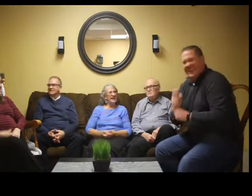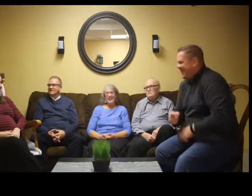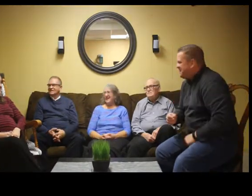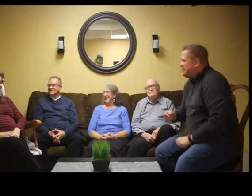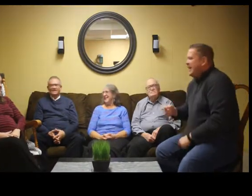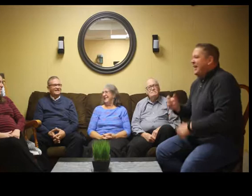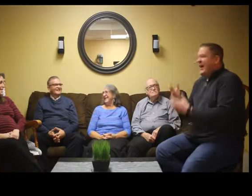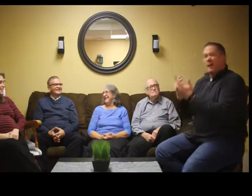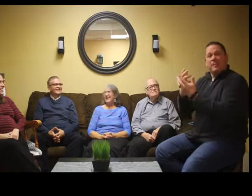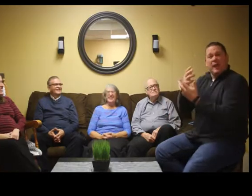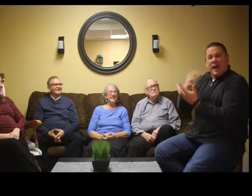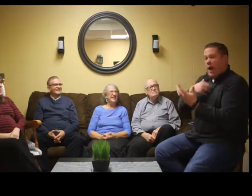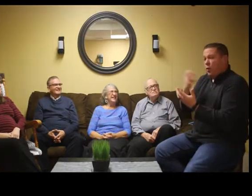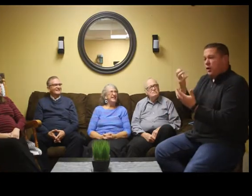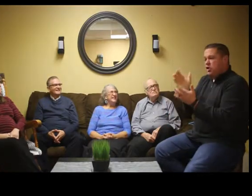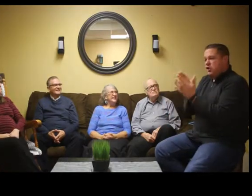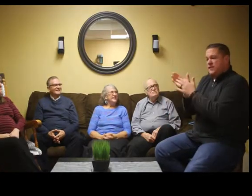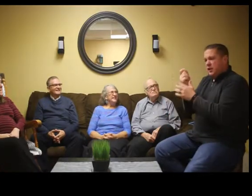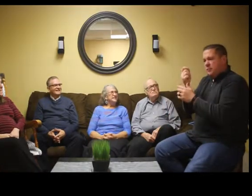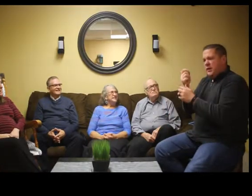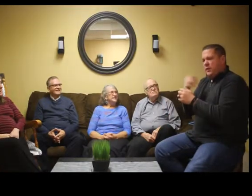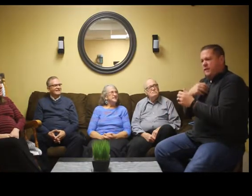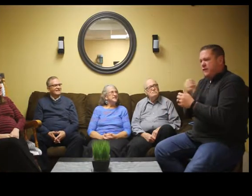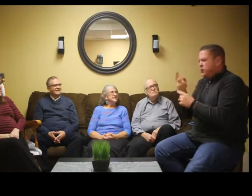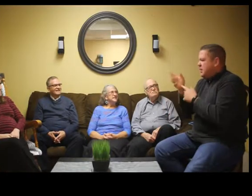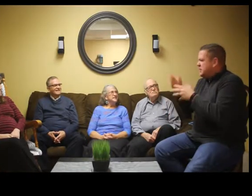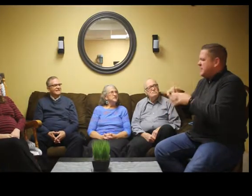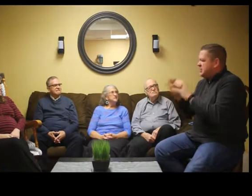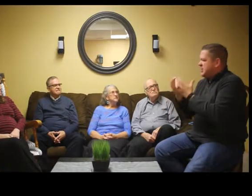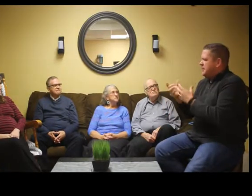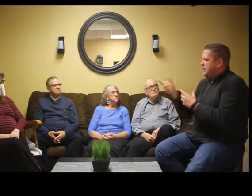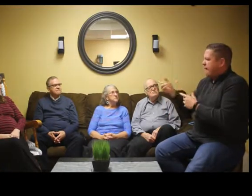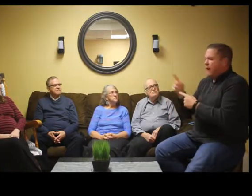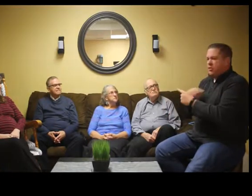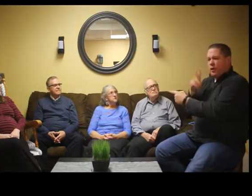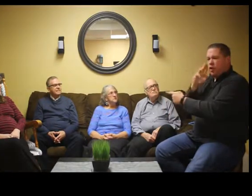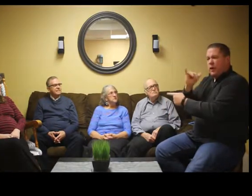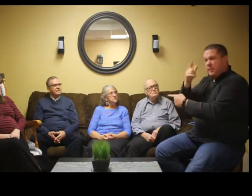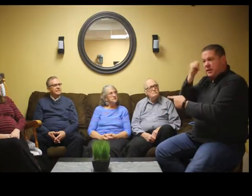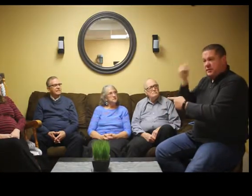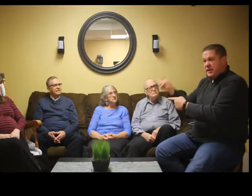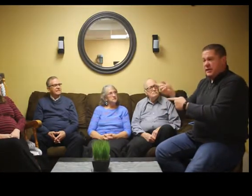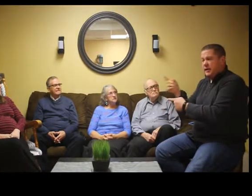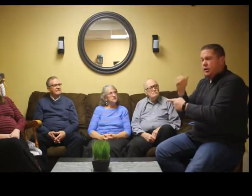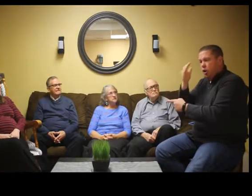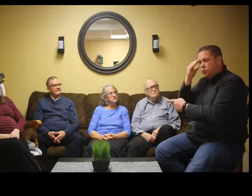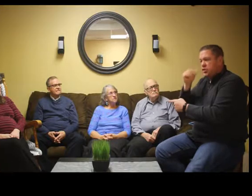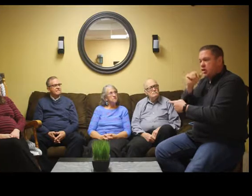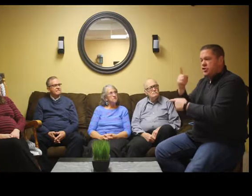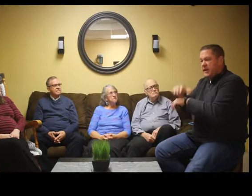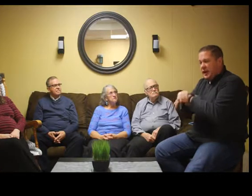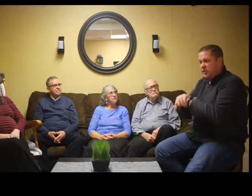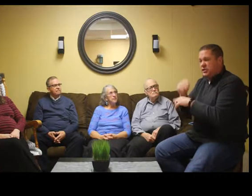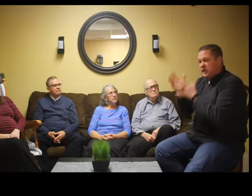kidding. I want to shift a little bit. We have a few minutes left in this segment. To my Uncle Ray, because he knows not just English and sign language,